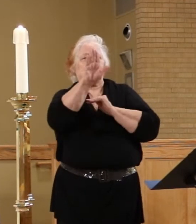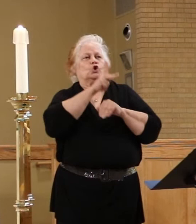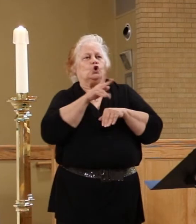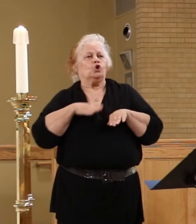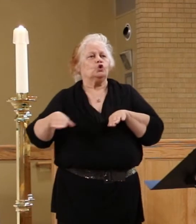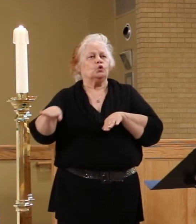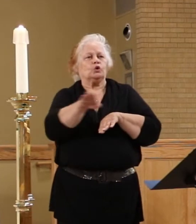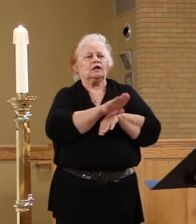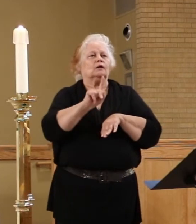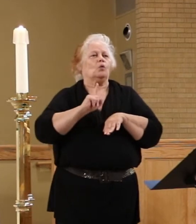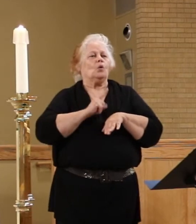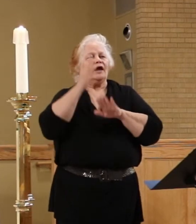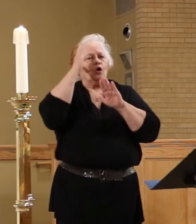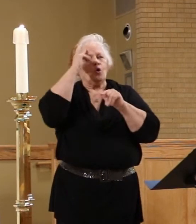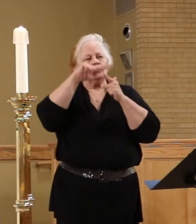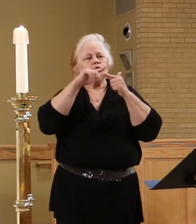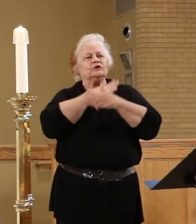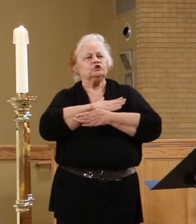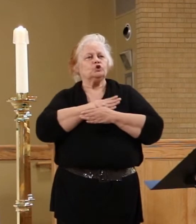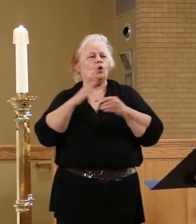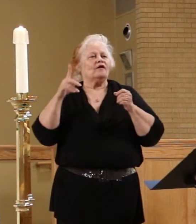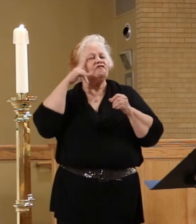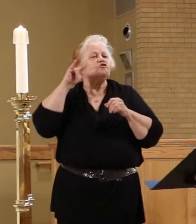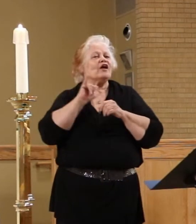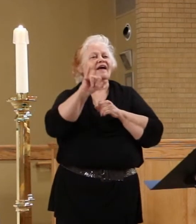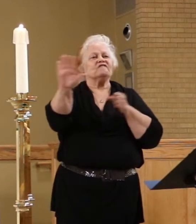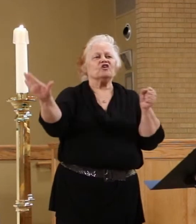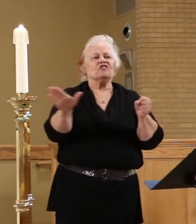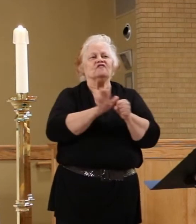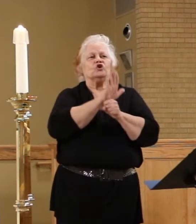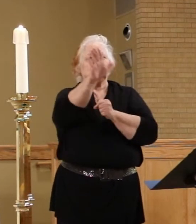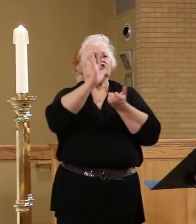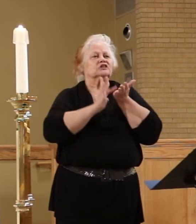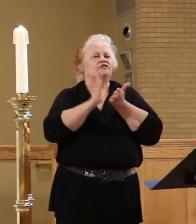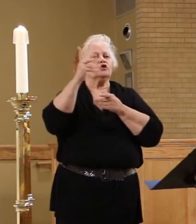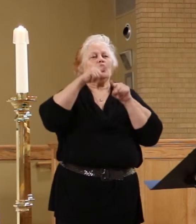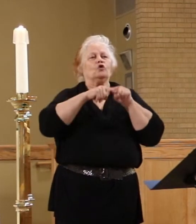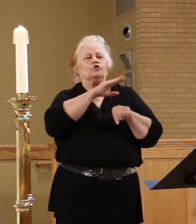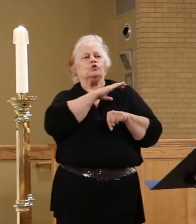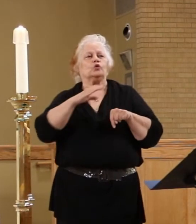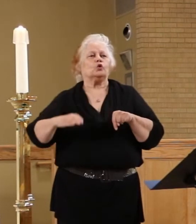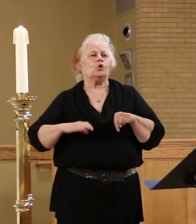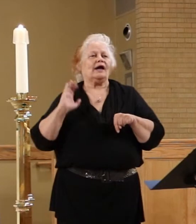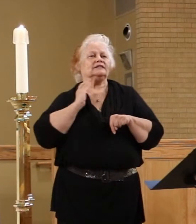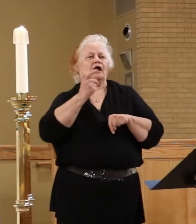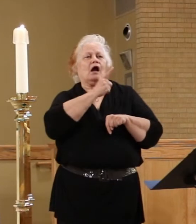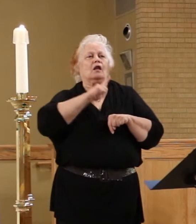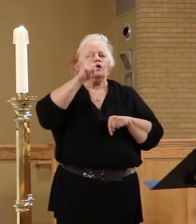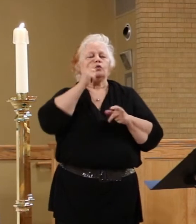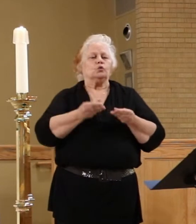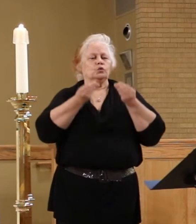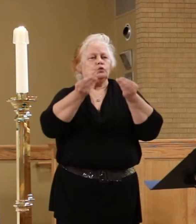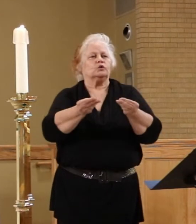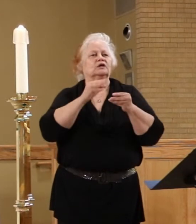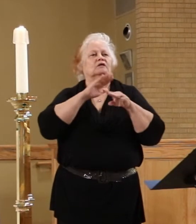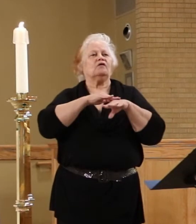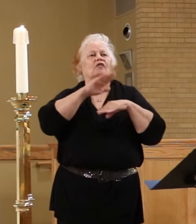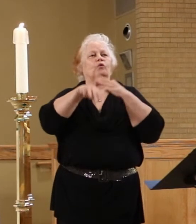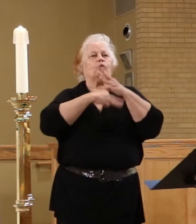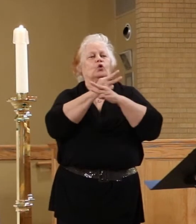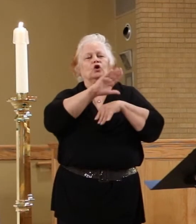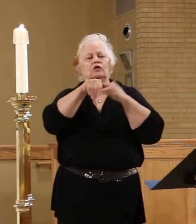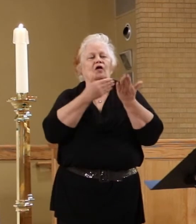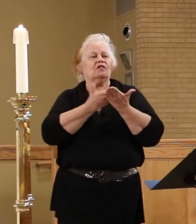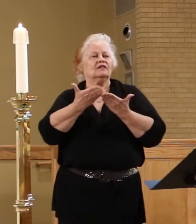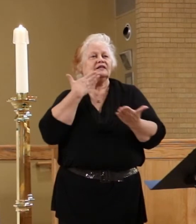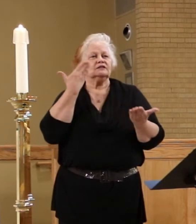There we hope to enjoy forever the fullness of your glory, through Christ our Lord, through whom you bestow on the world all that is good.